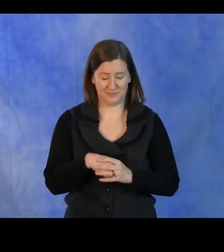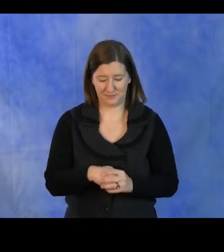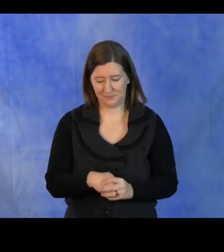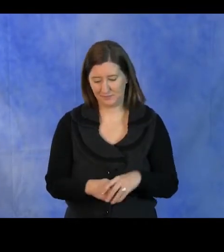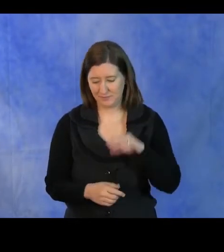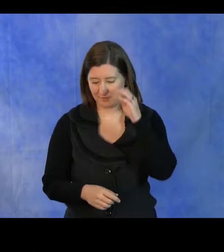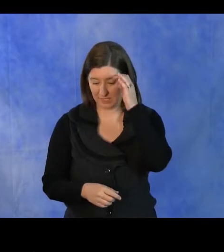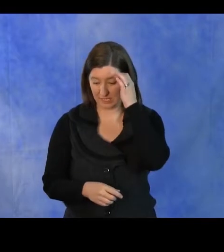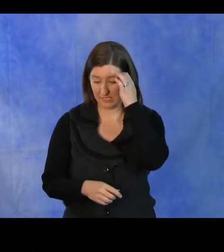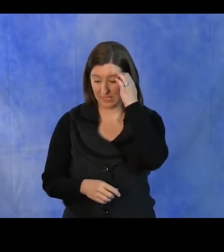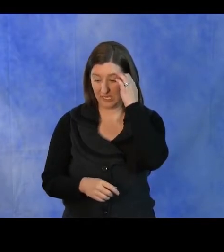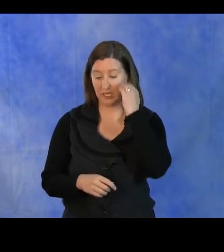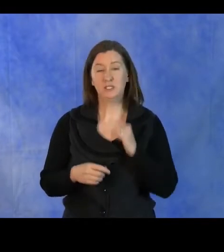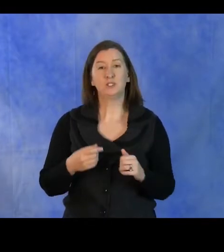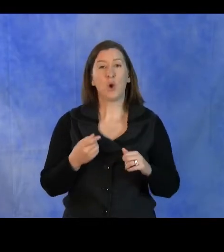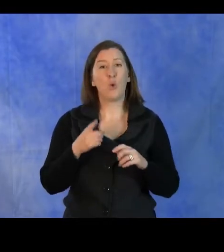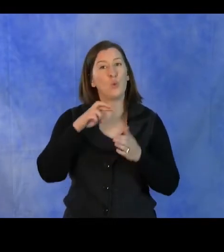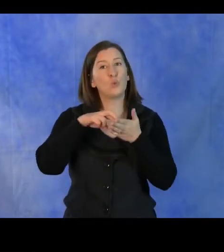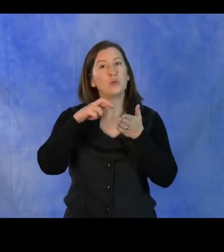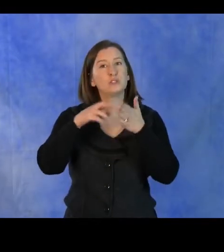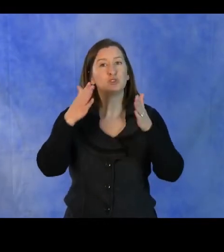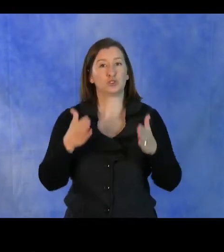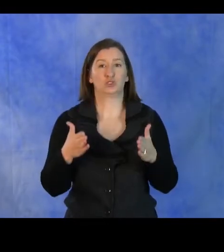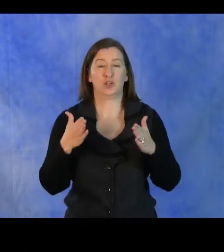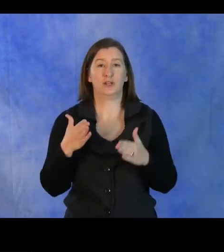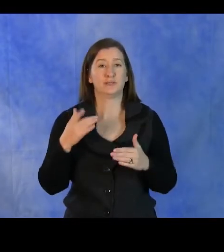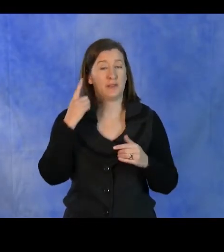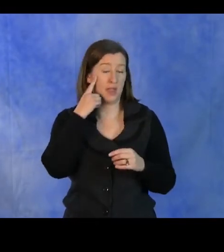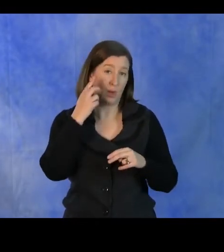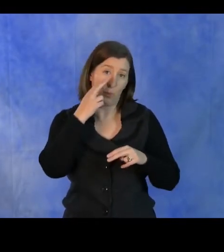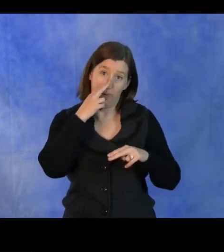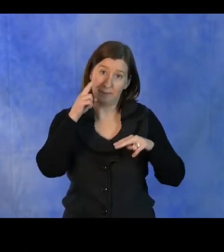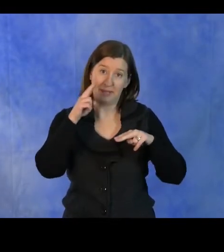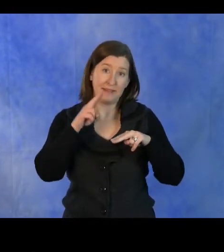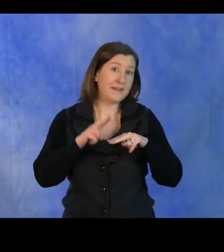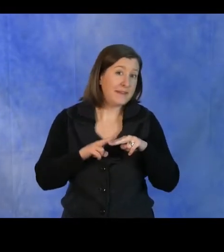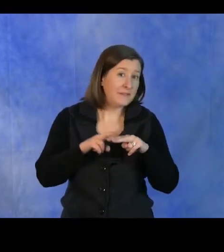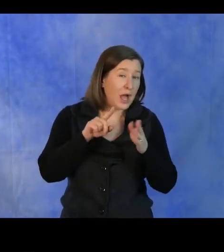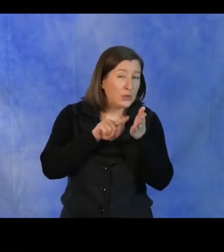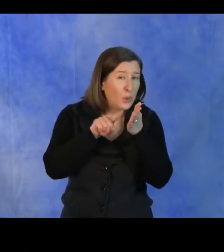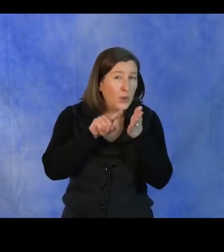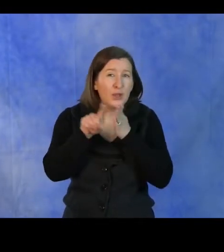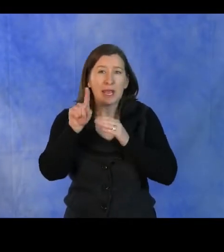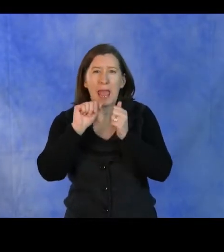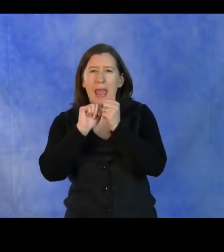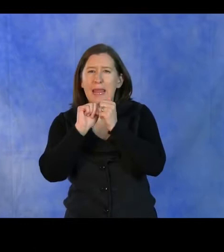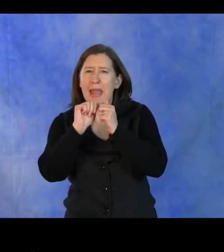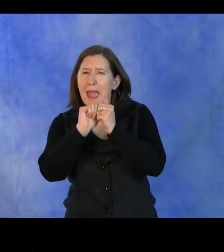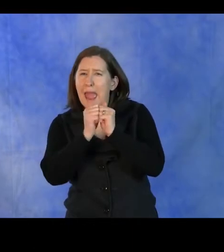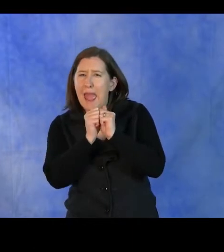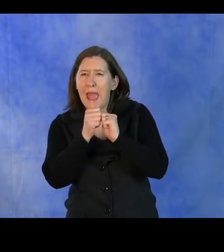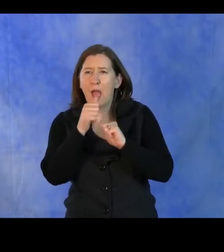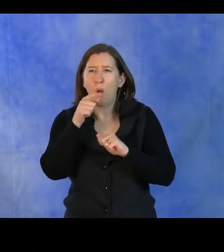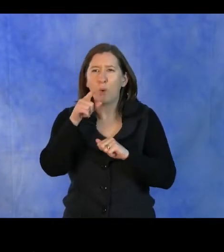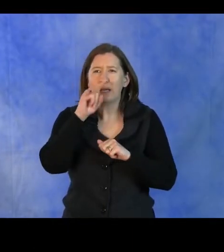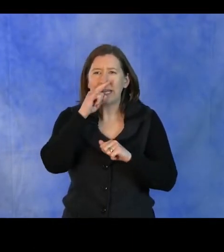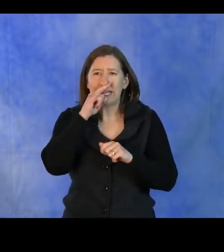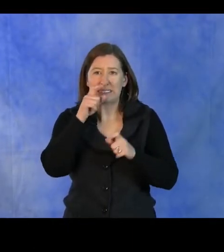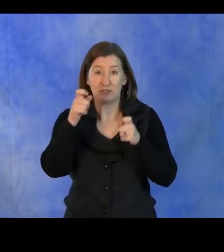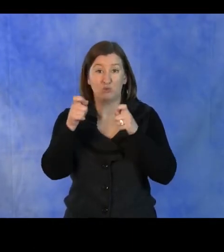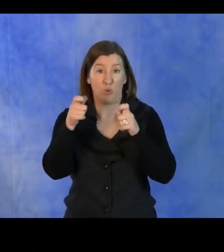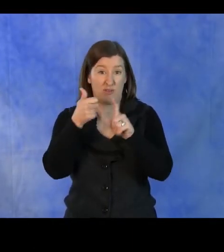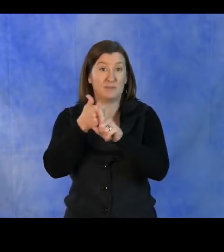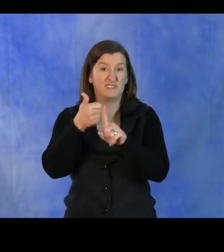And that's from a test. So researchers thought it would be fun to look